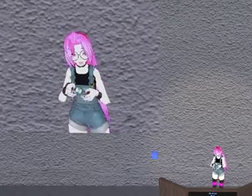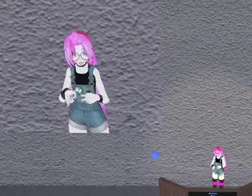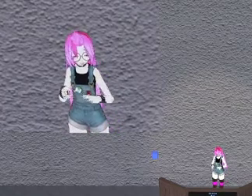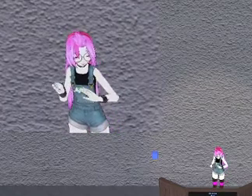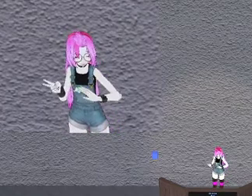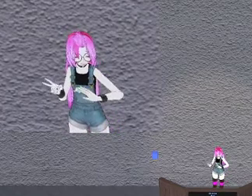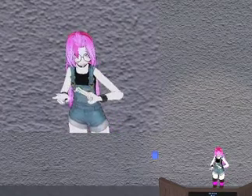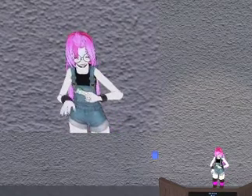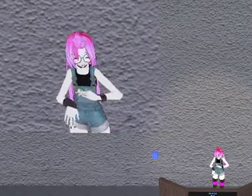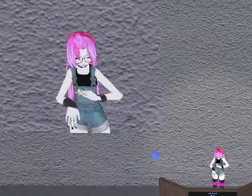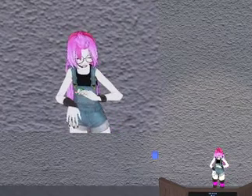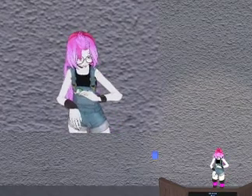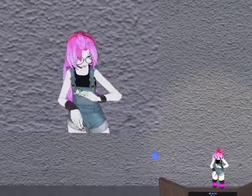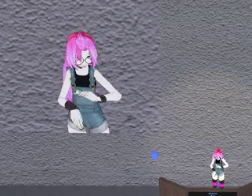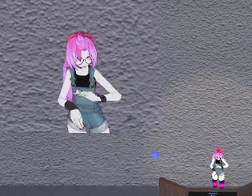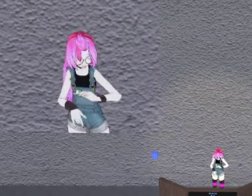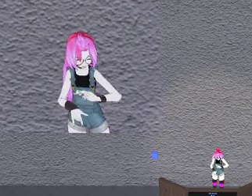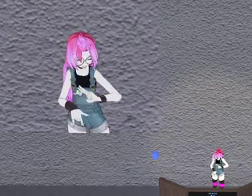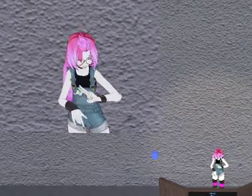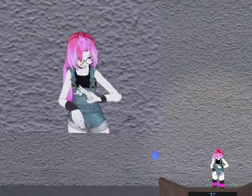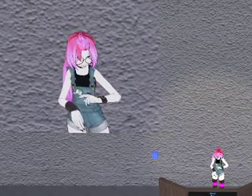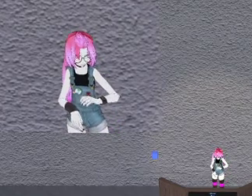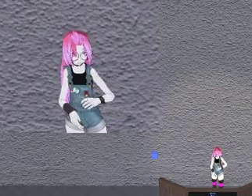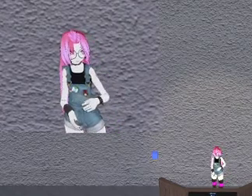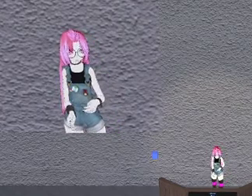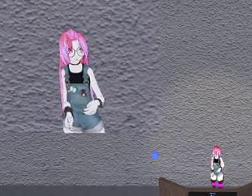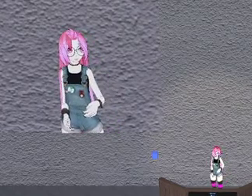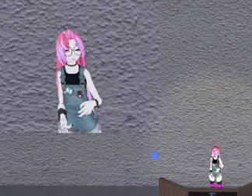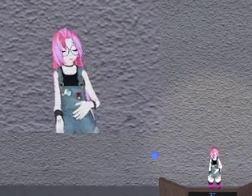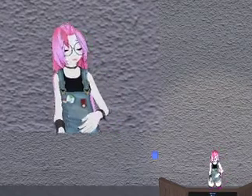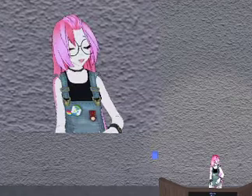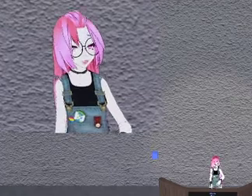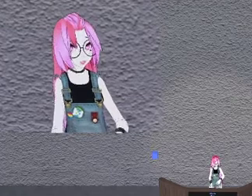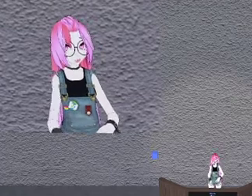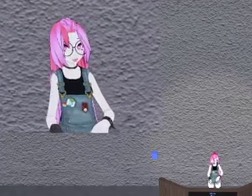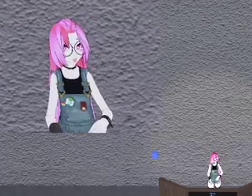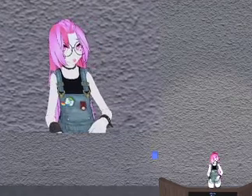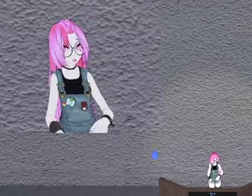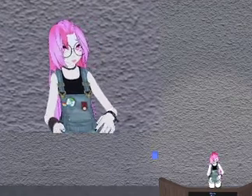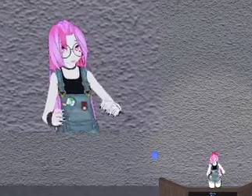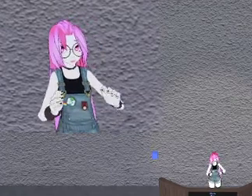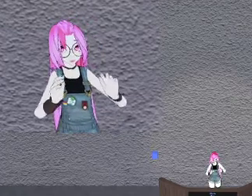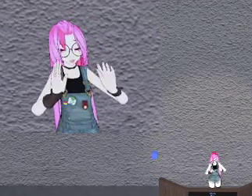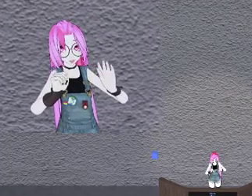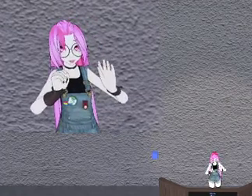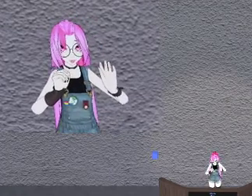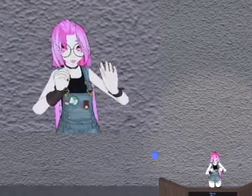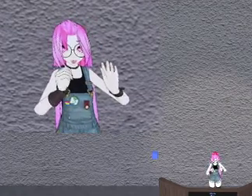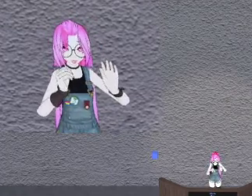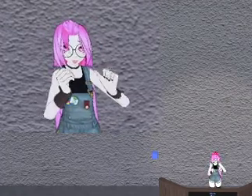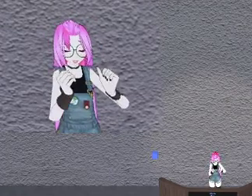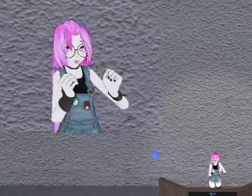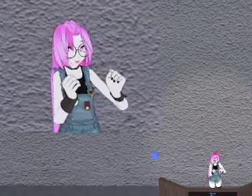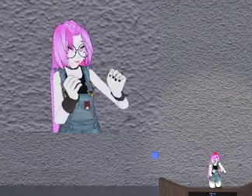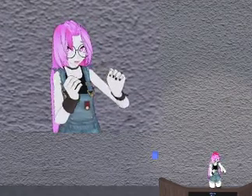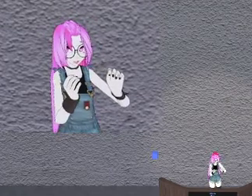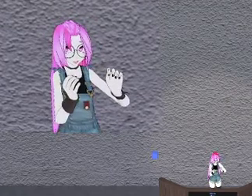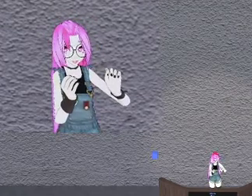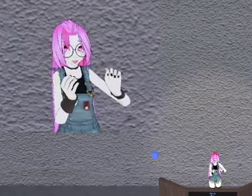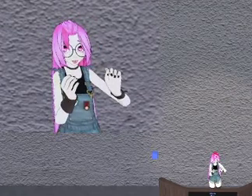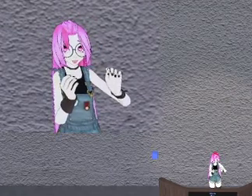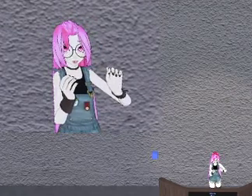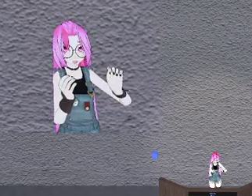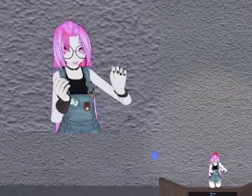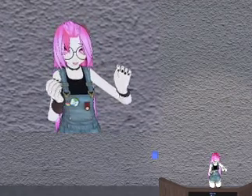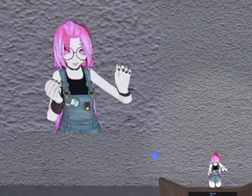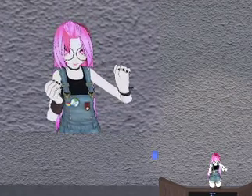much just showing, oop, didn't mean to do that. That was a mistake. Next one is move. You're going to be using the